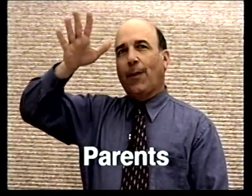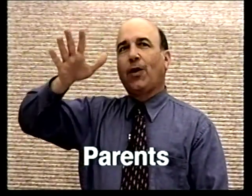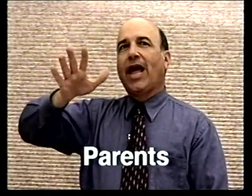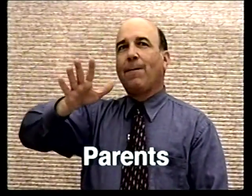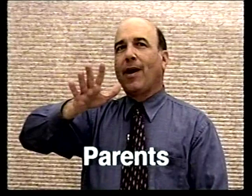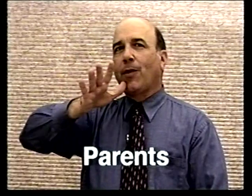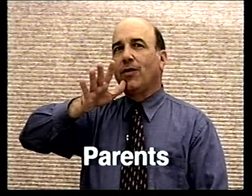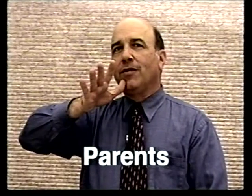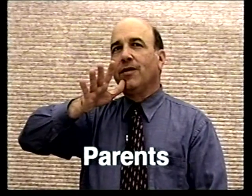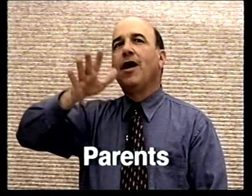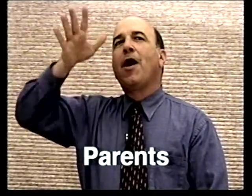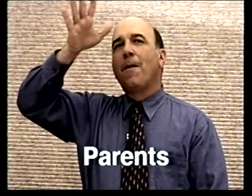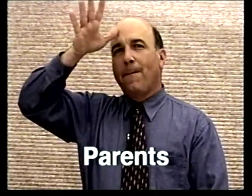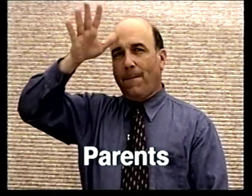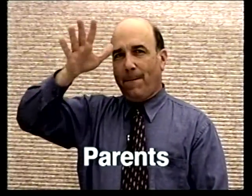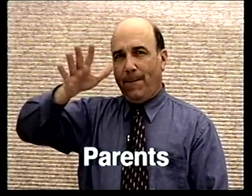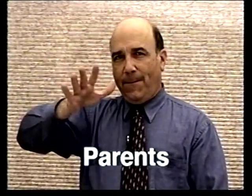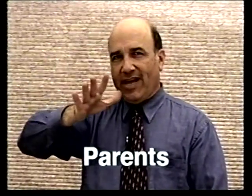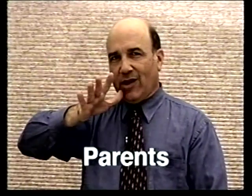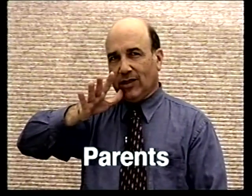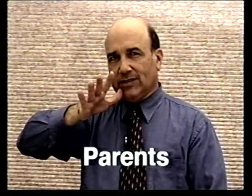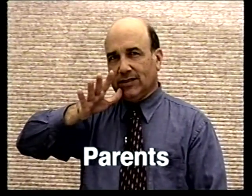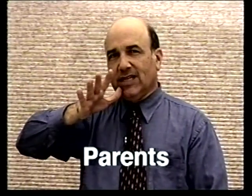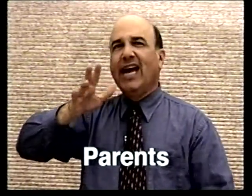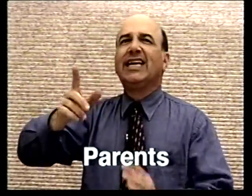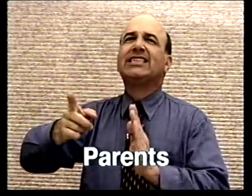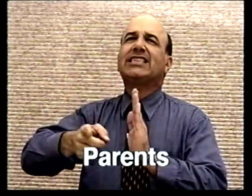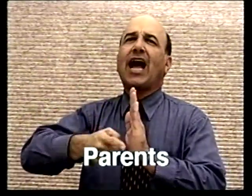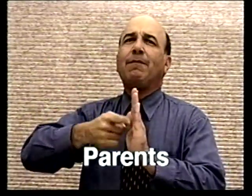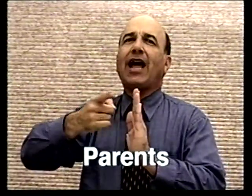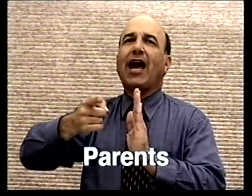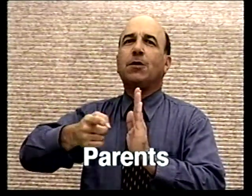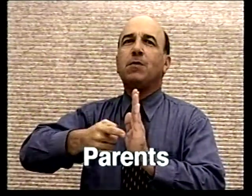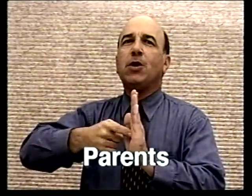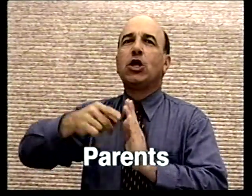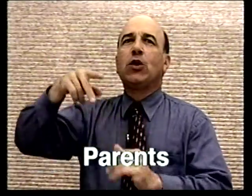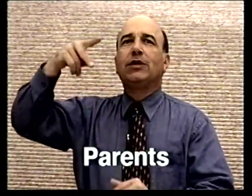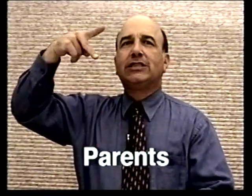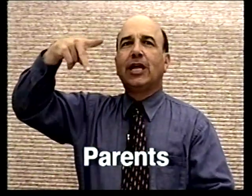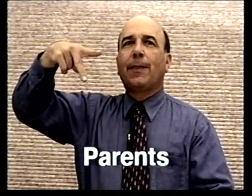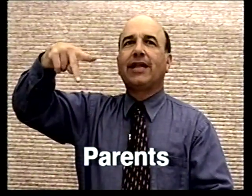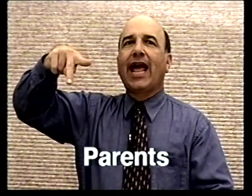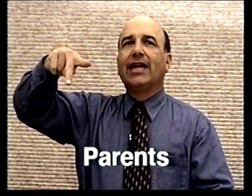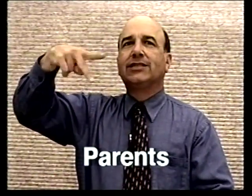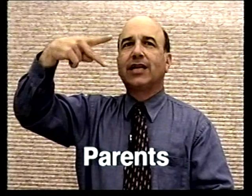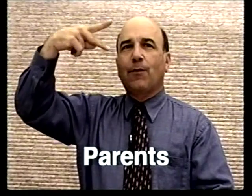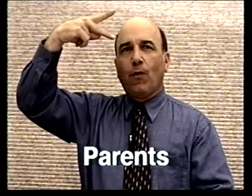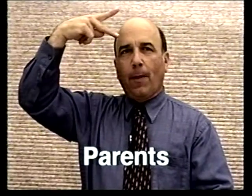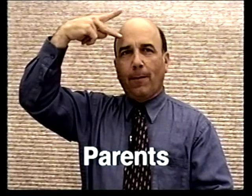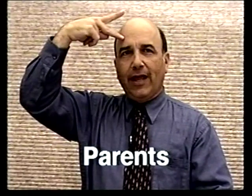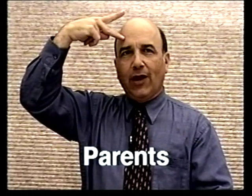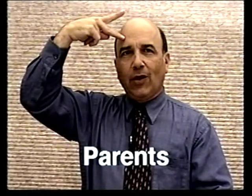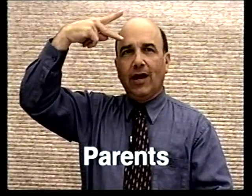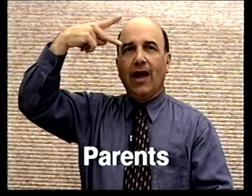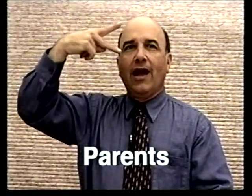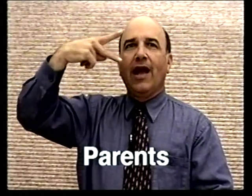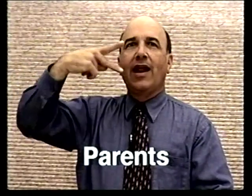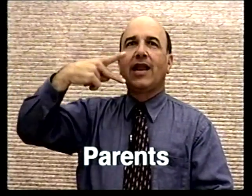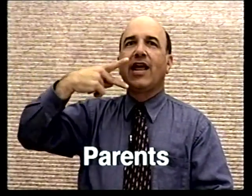Father and mother. Parent. Sometimes you will see that hand shape will appear and